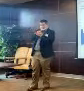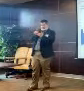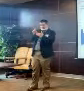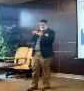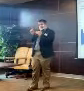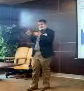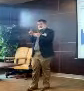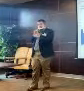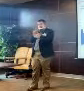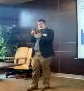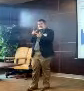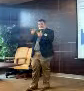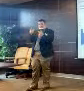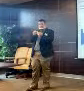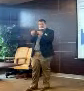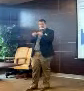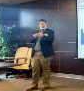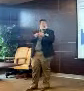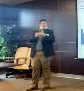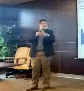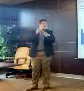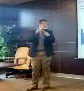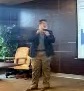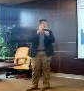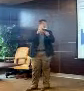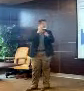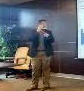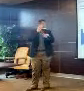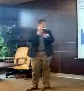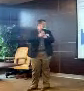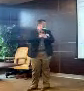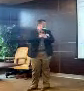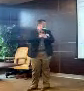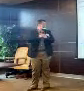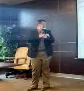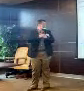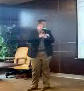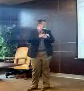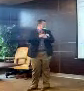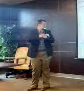still pretty substantial numbers that we continue to see.